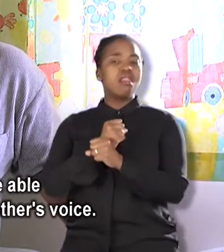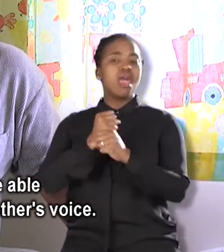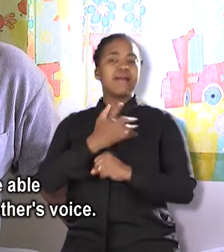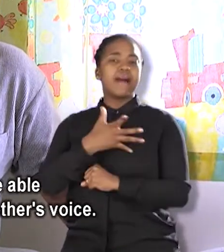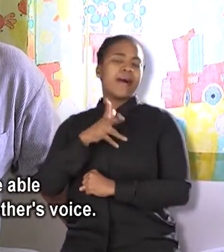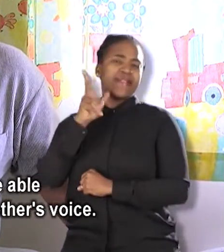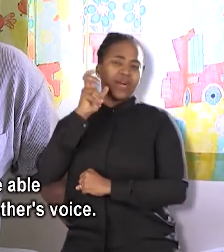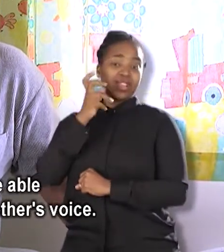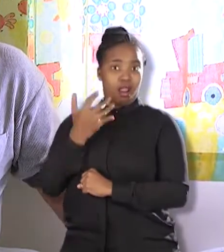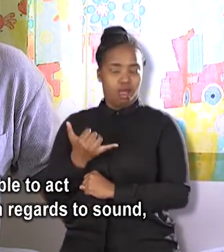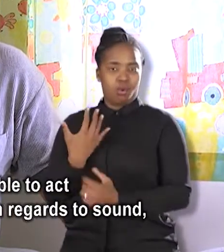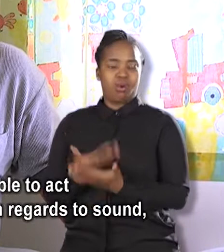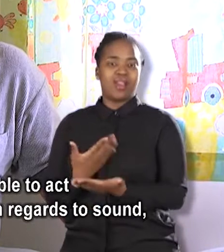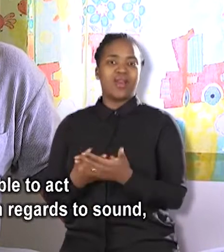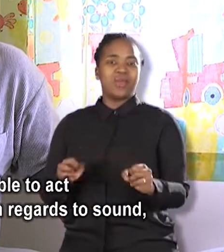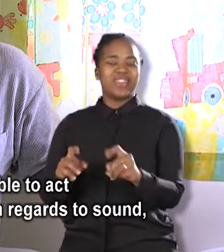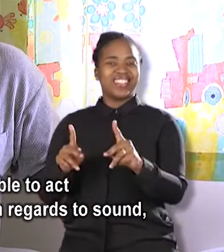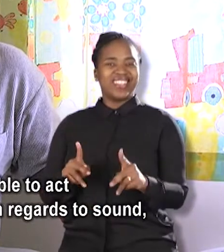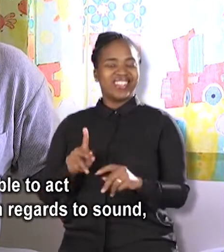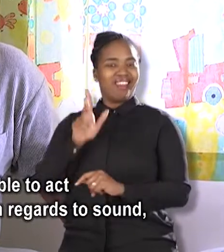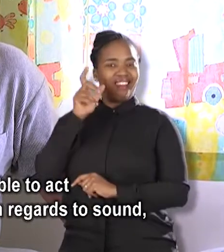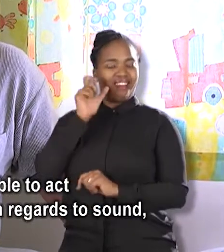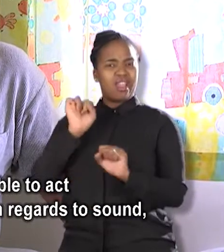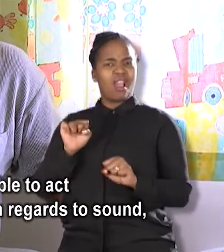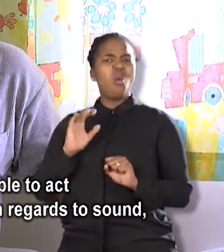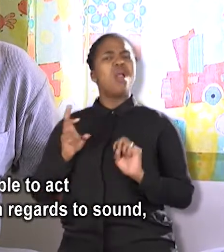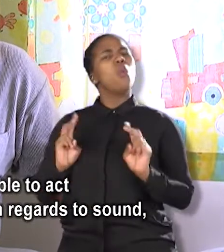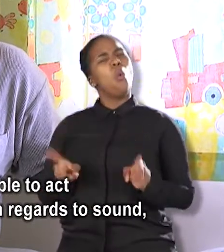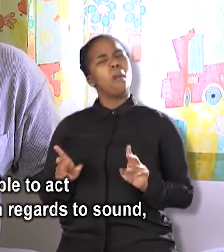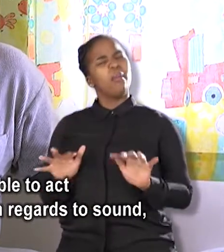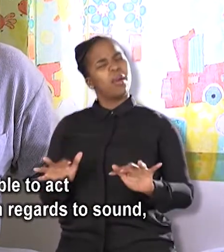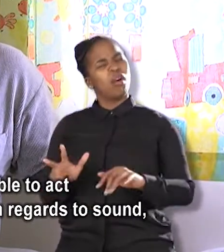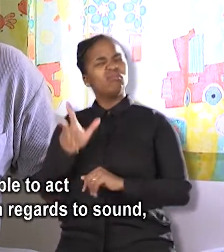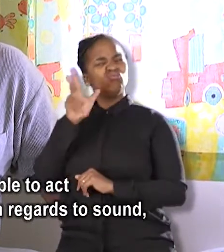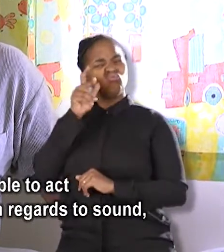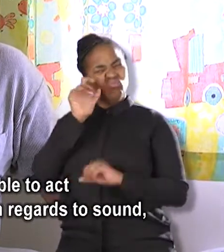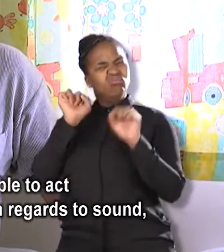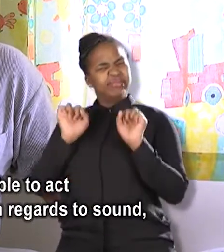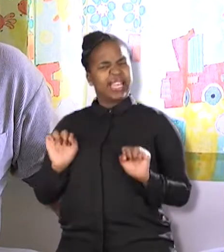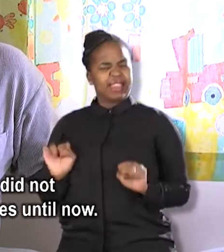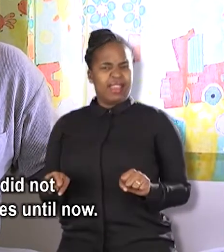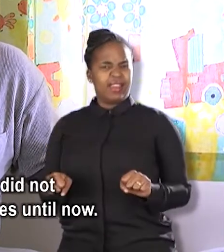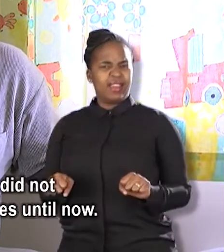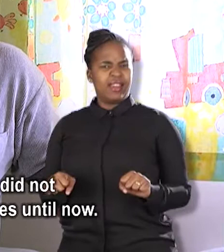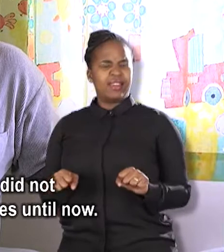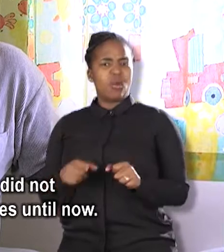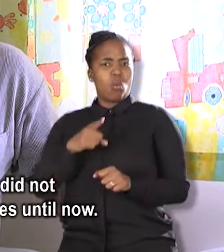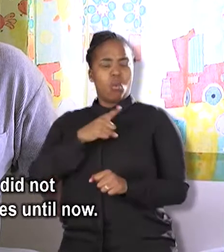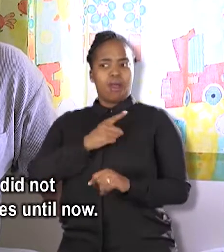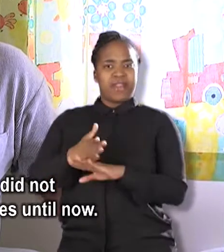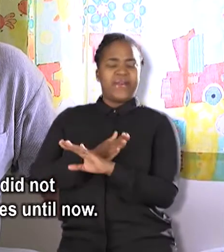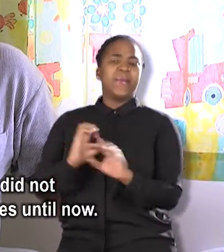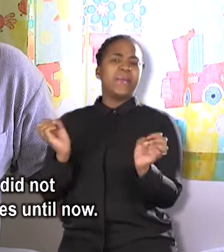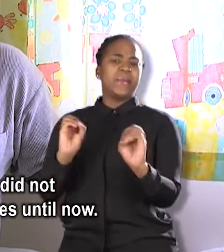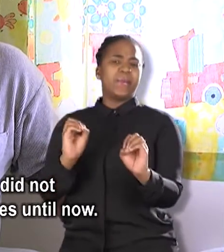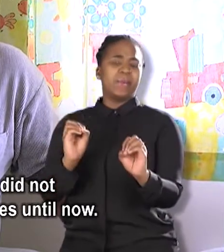to hear their own mother's voice. They will be able to act as normal people on sound, a gift that they did not